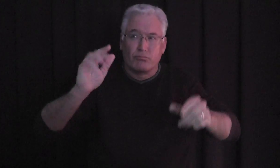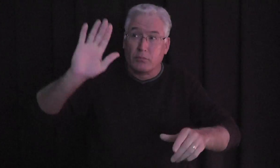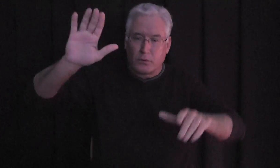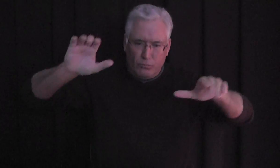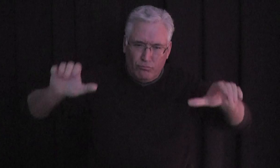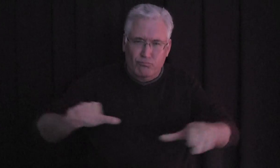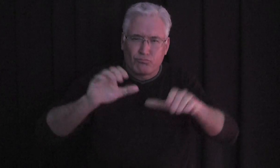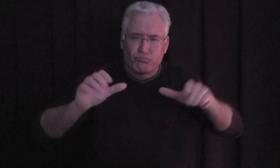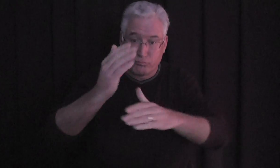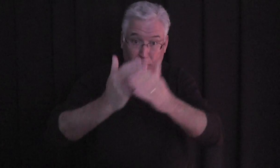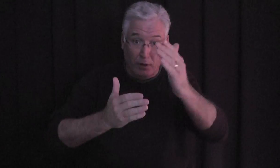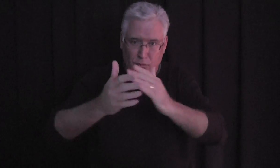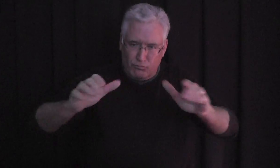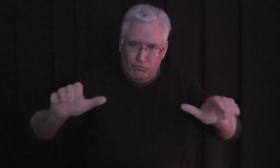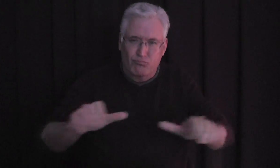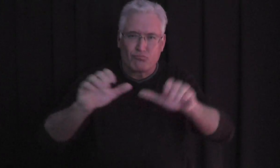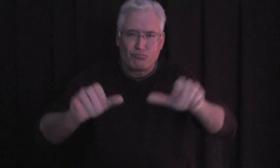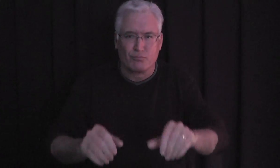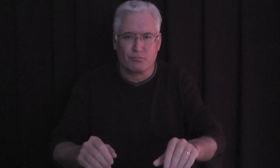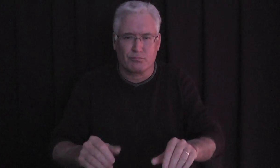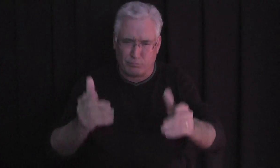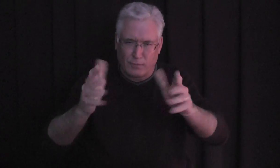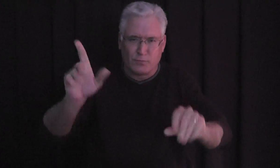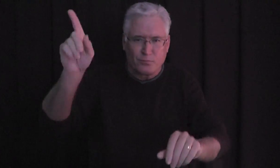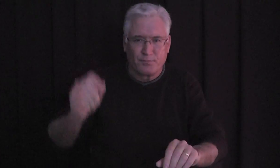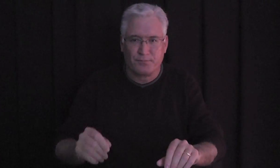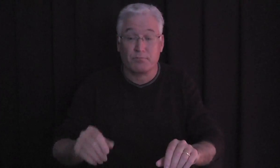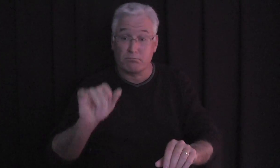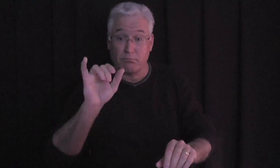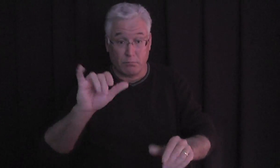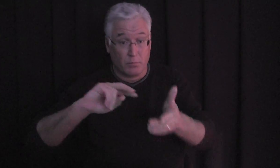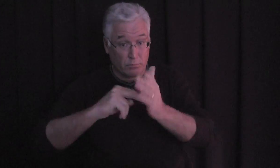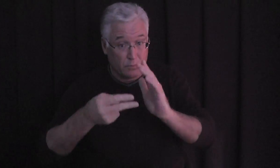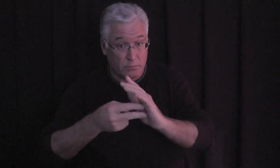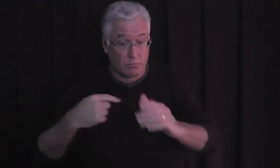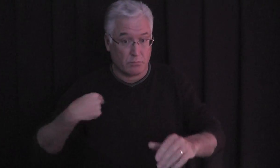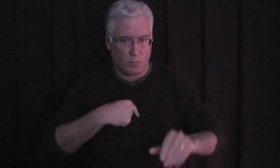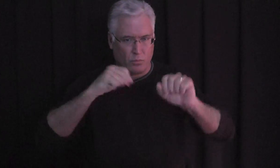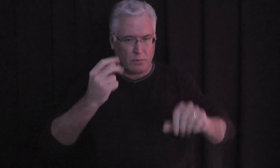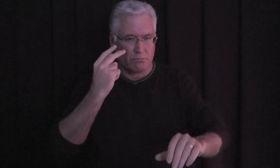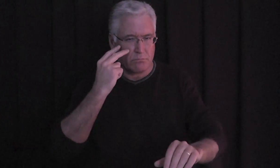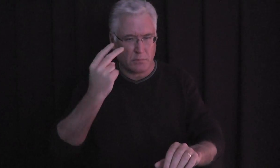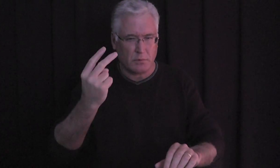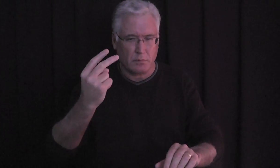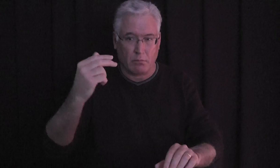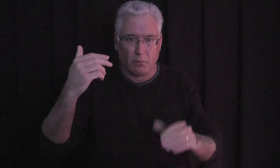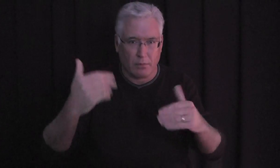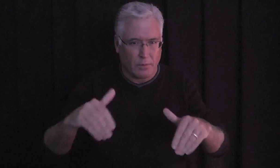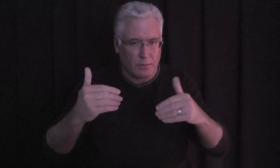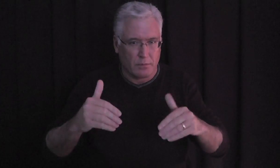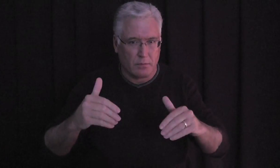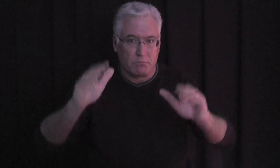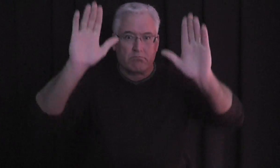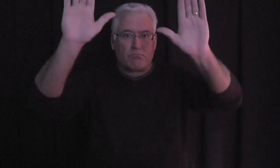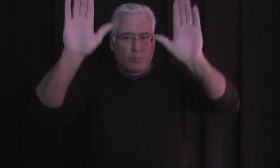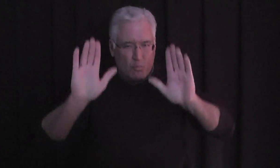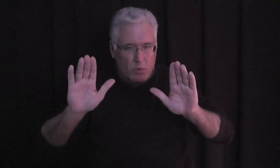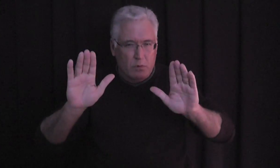Says that the heavens declare God's handiwork, all the things that he has made. And that means that we can see God.